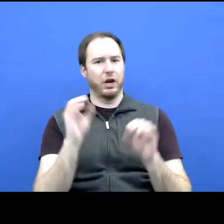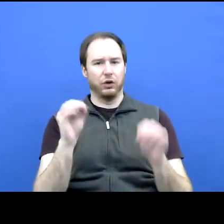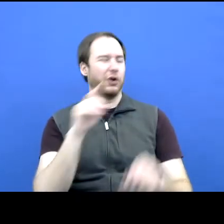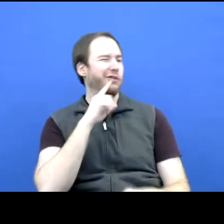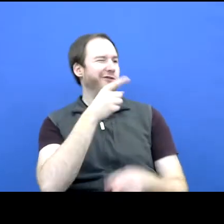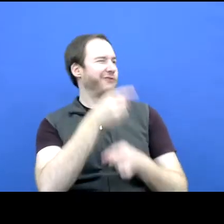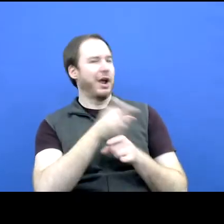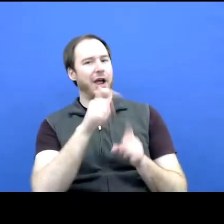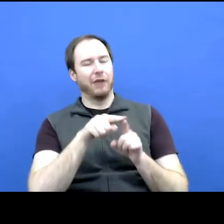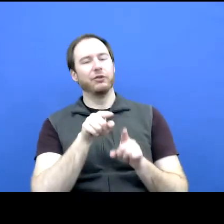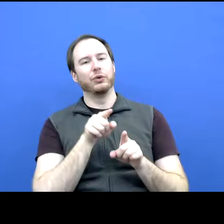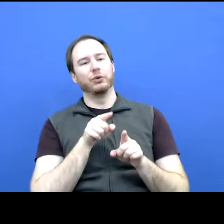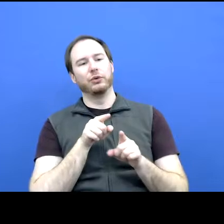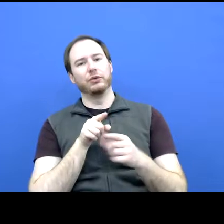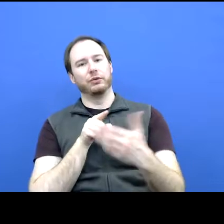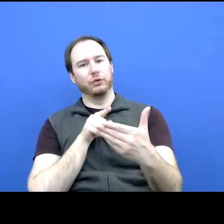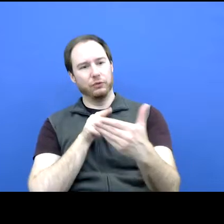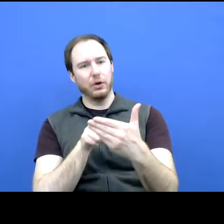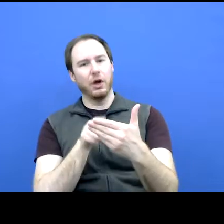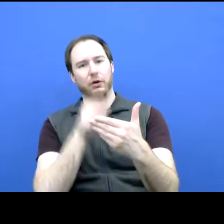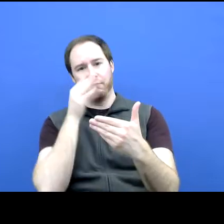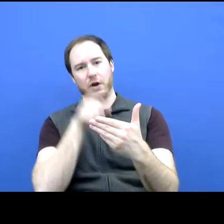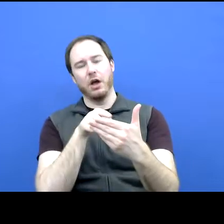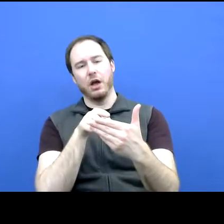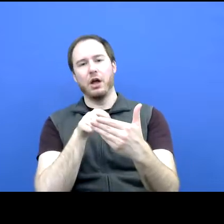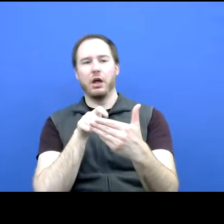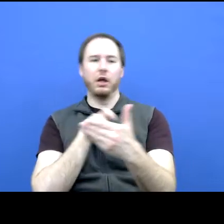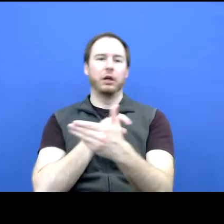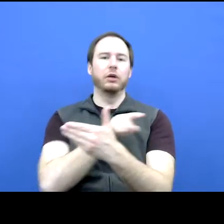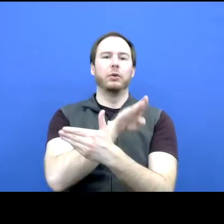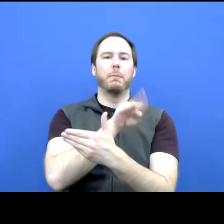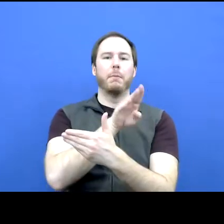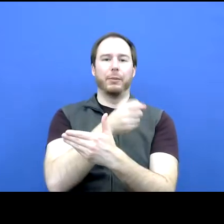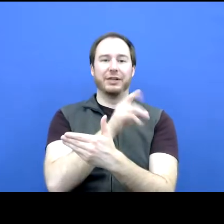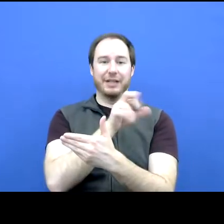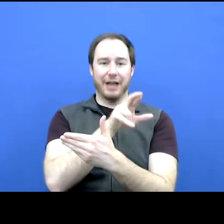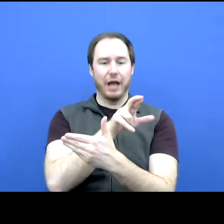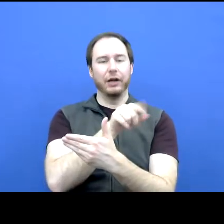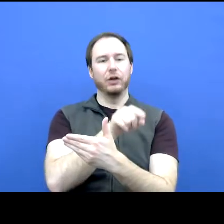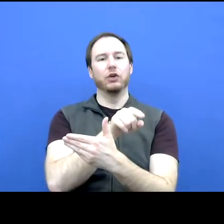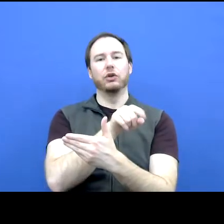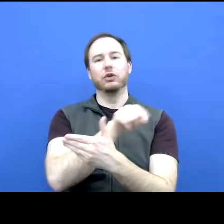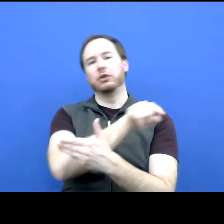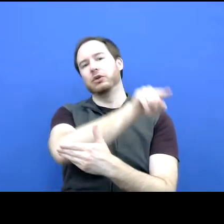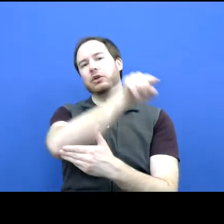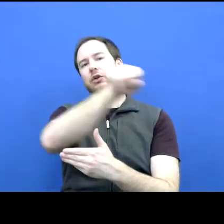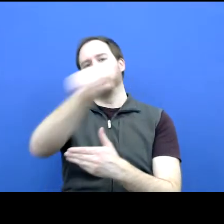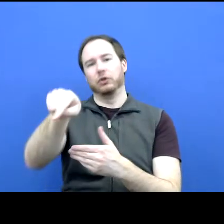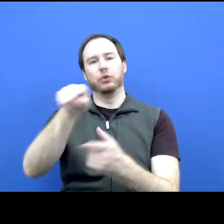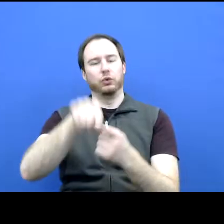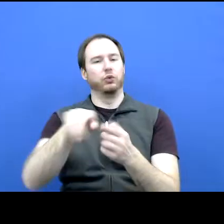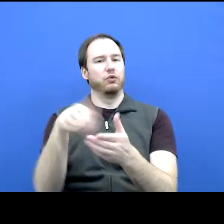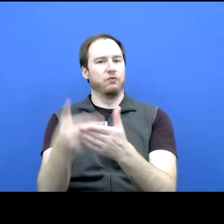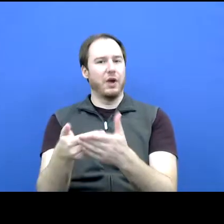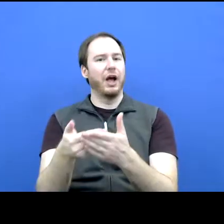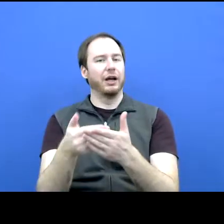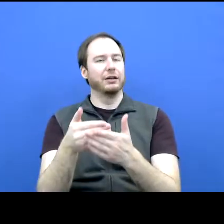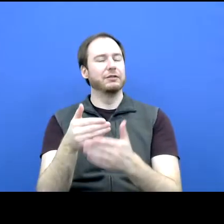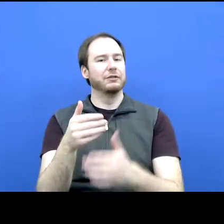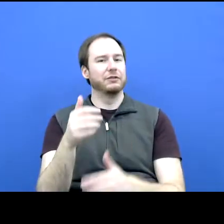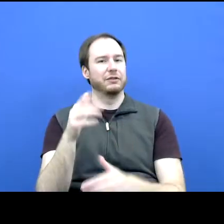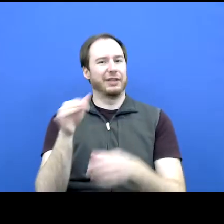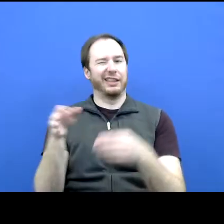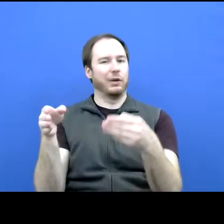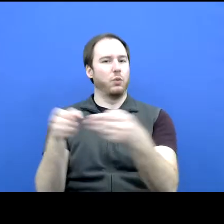to come out the front of my door and walk to the end of Bob's Diner and then cross over the little area. So it sits in